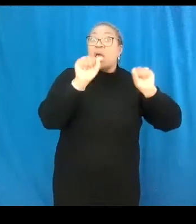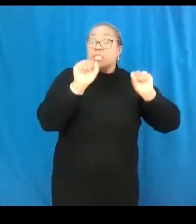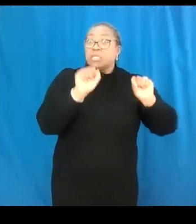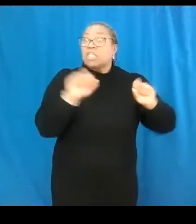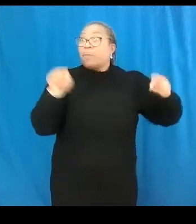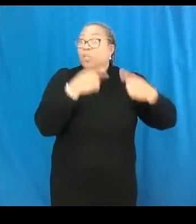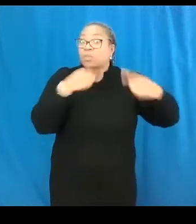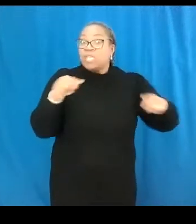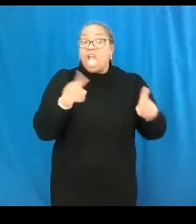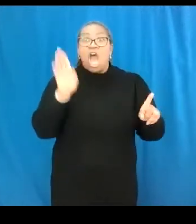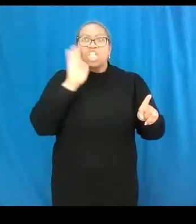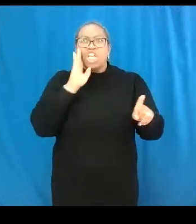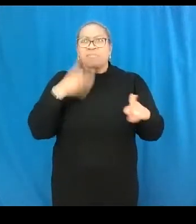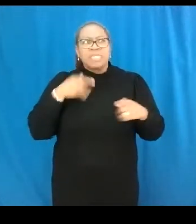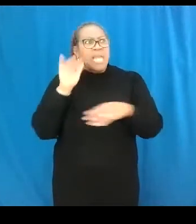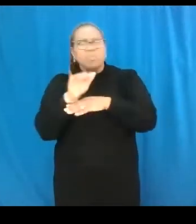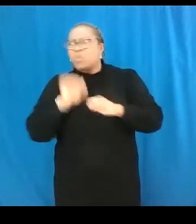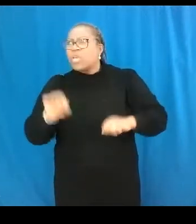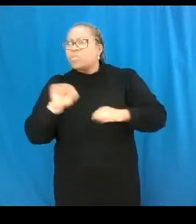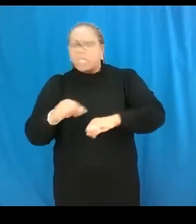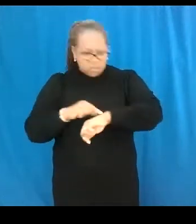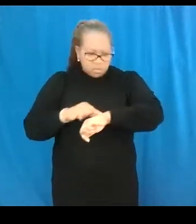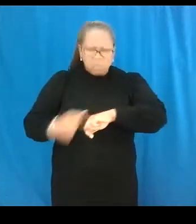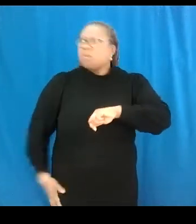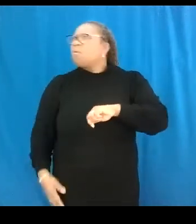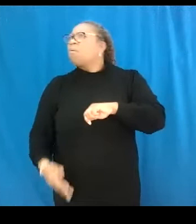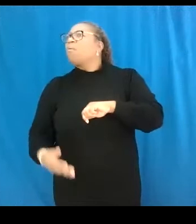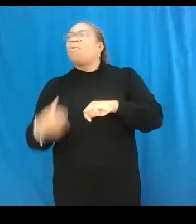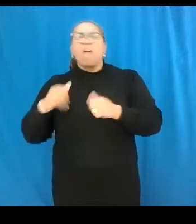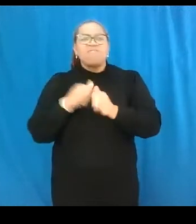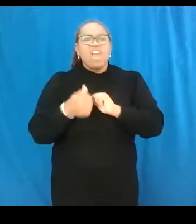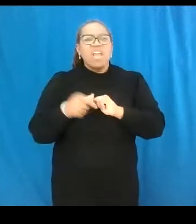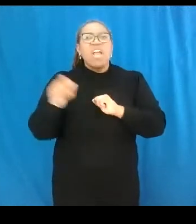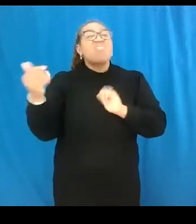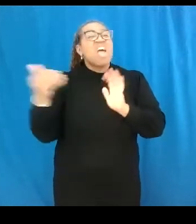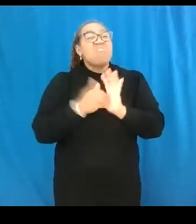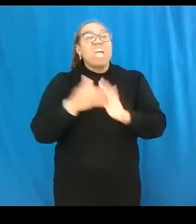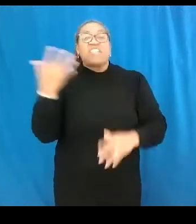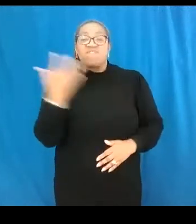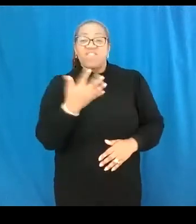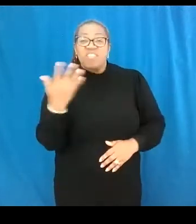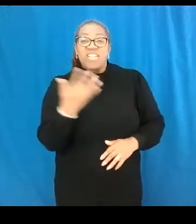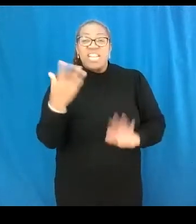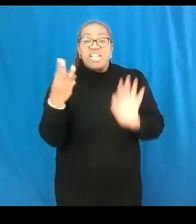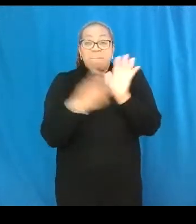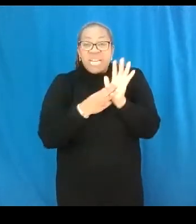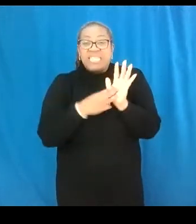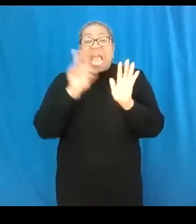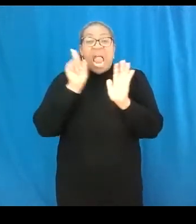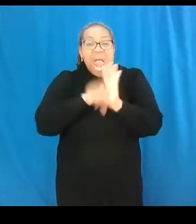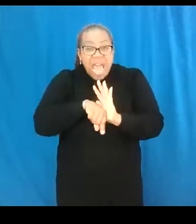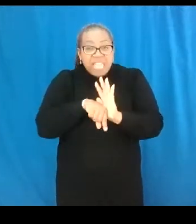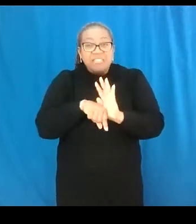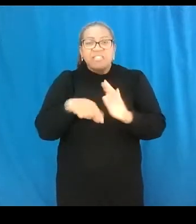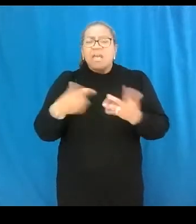I could hear it. I'm thinking, where on earth are my friends? And my friends were 15 minutes late. And I was thinking,